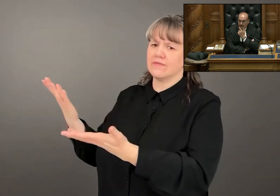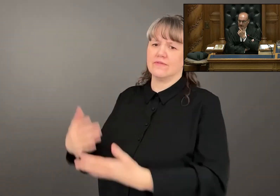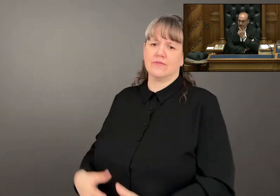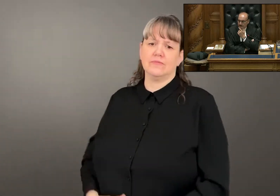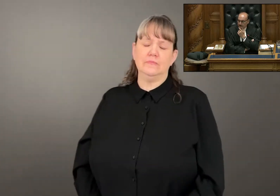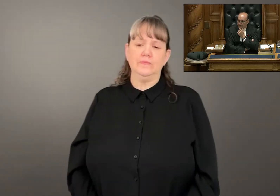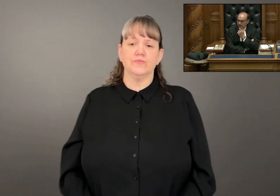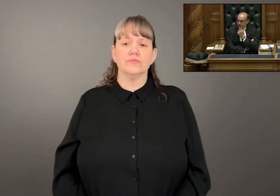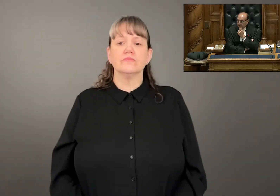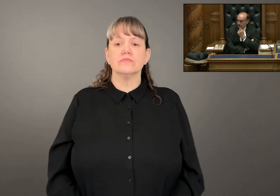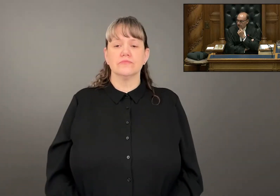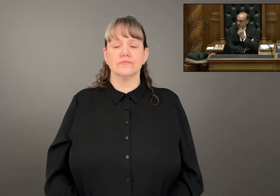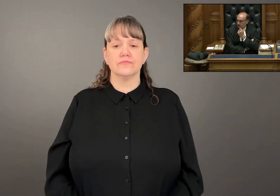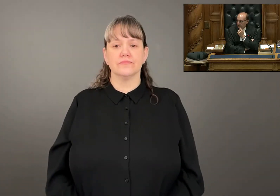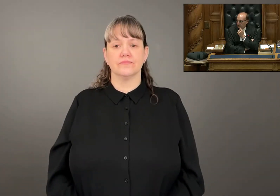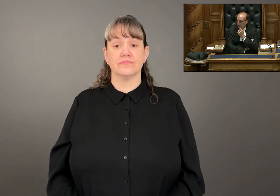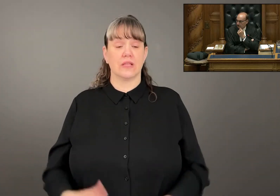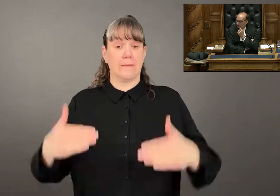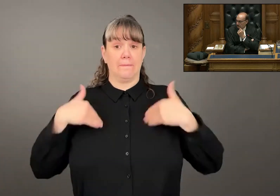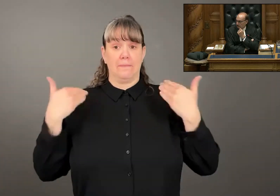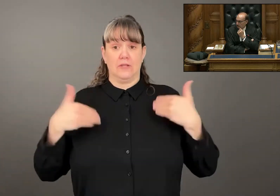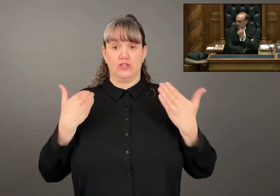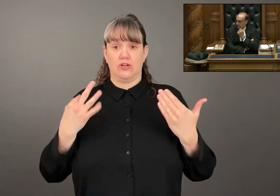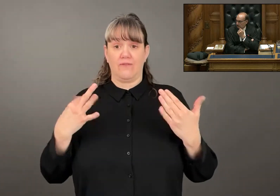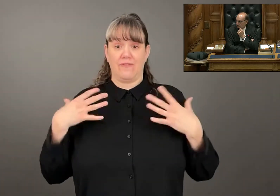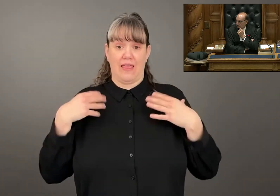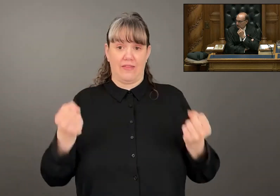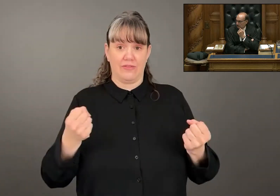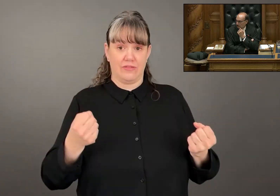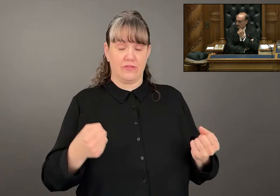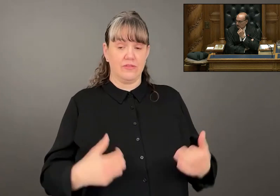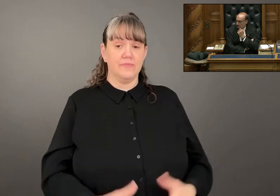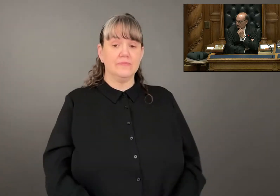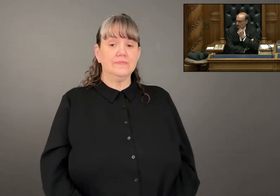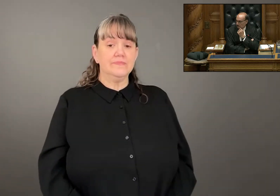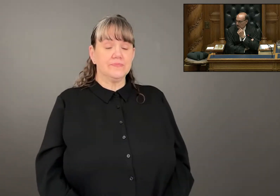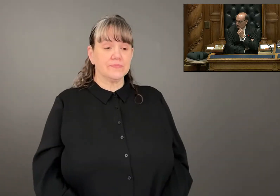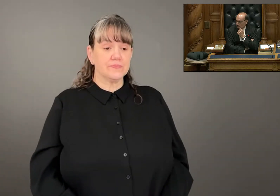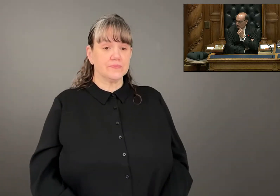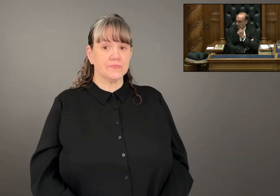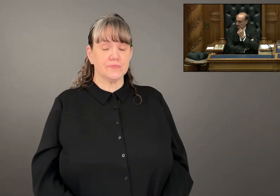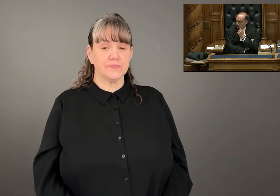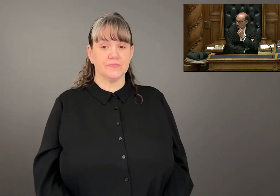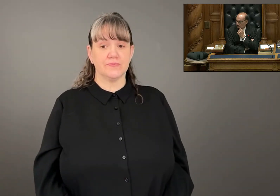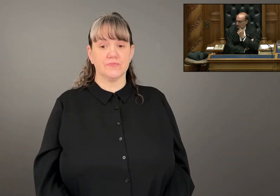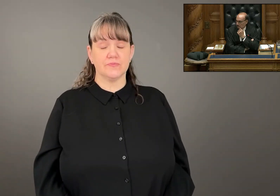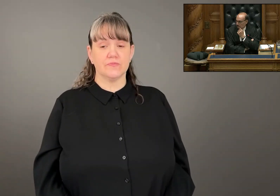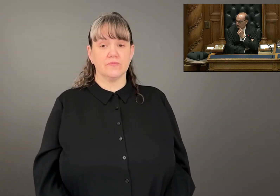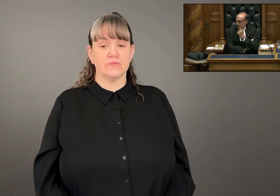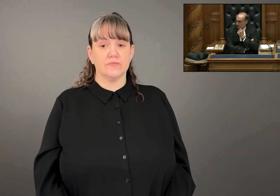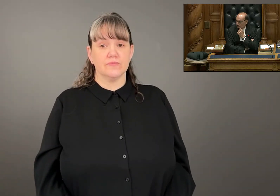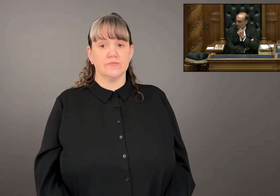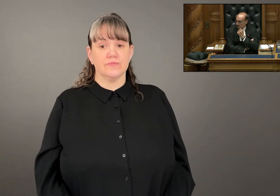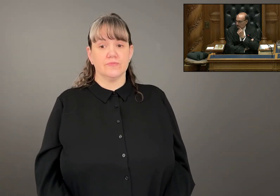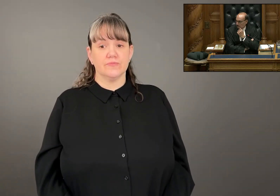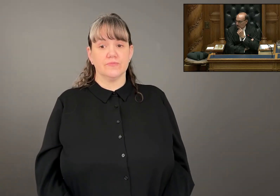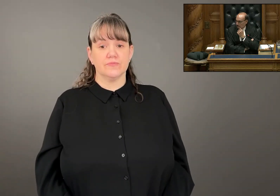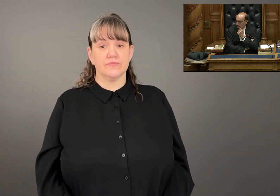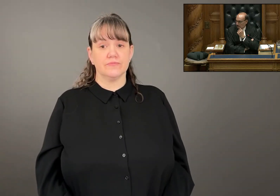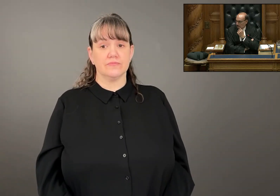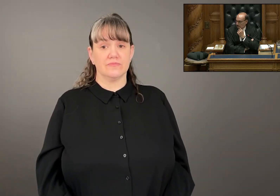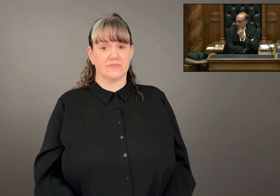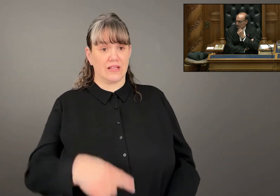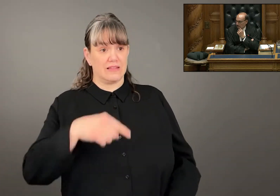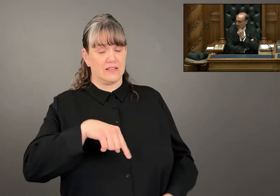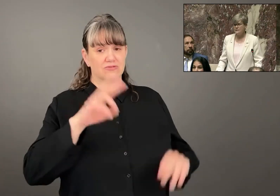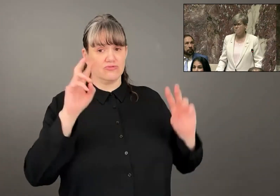Minister of Health. Thank you, Honourable Speaker, and thank you to the member for your question. It's an incredibly serious one, and